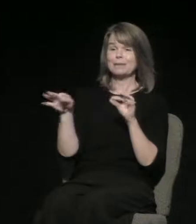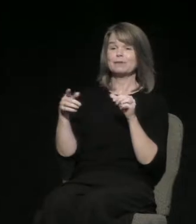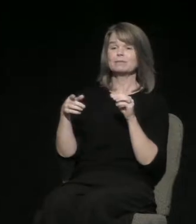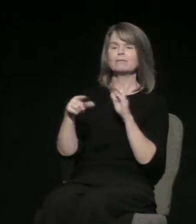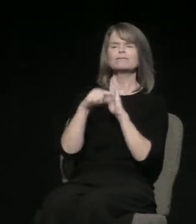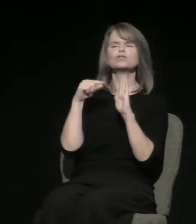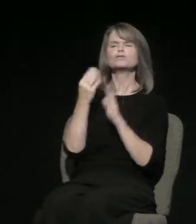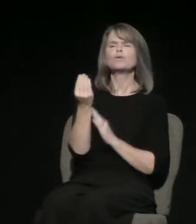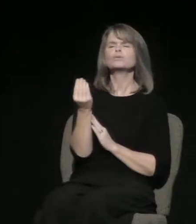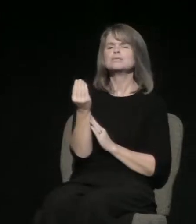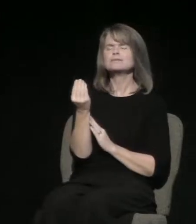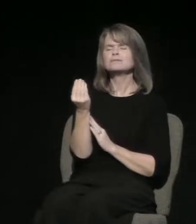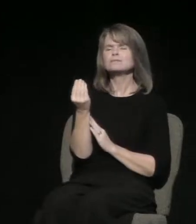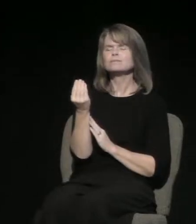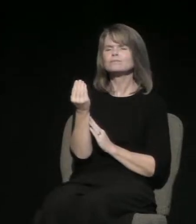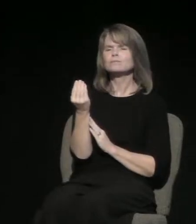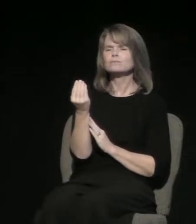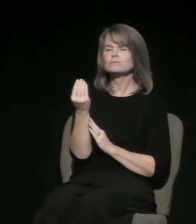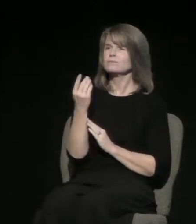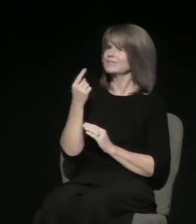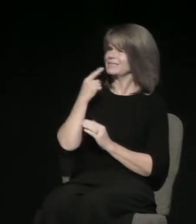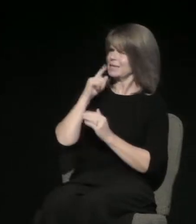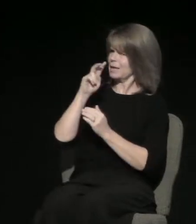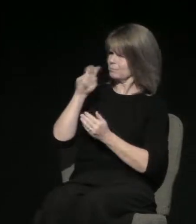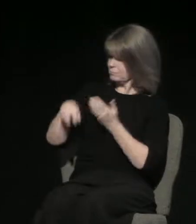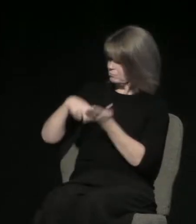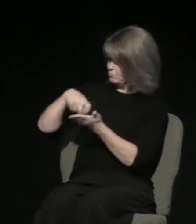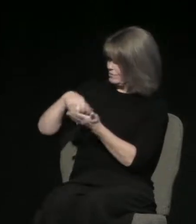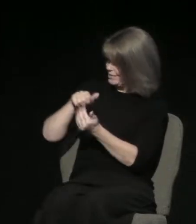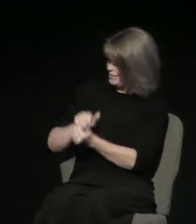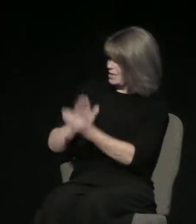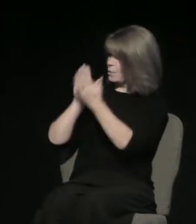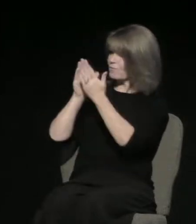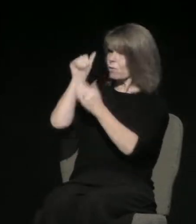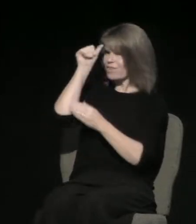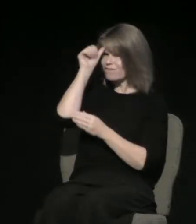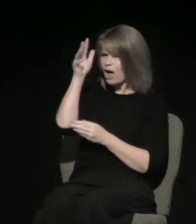verse 14 About kneeling Before the father Do you pray